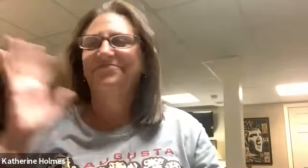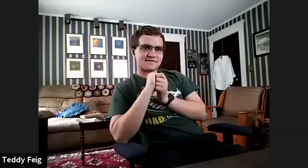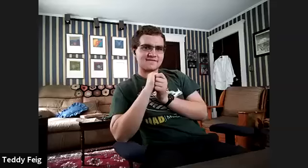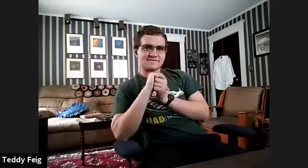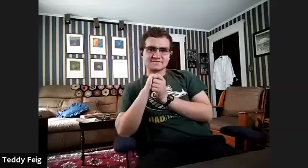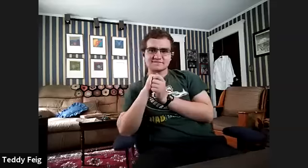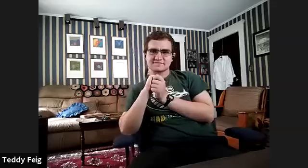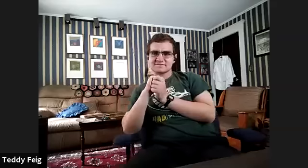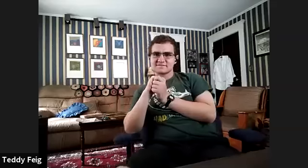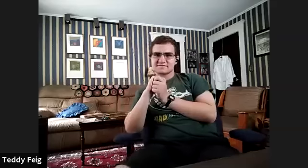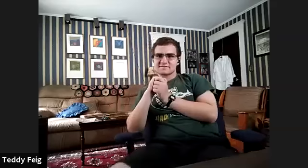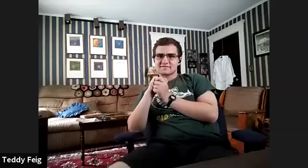Here, I'll fingerspell it one more time.